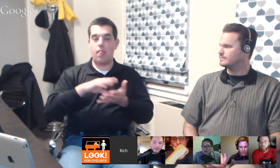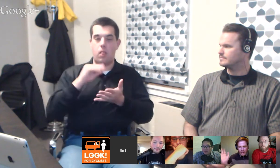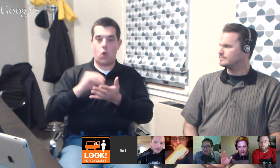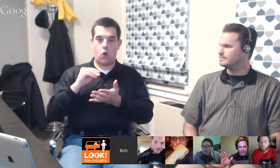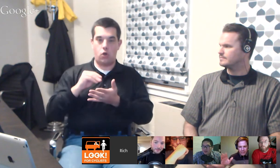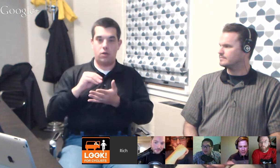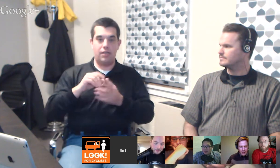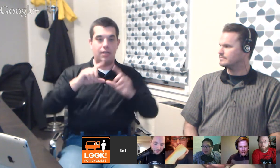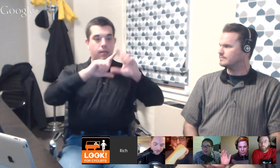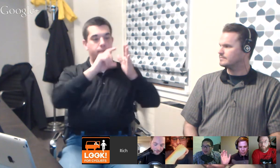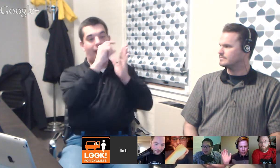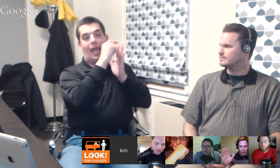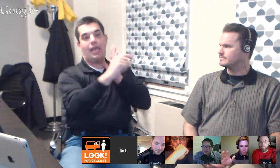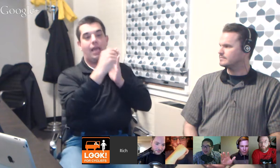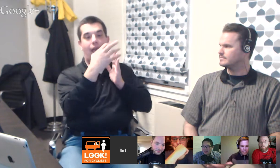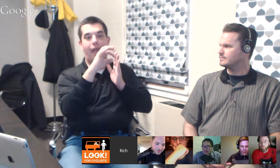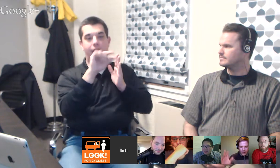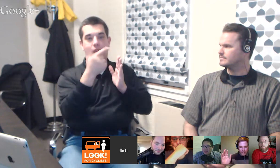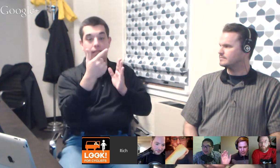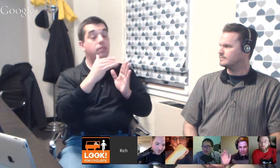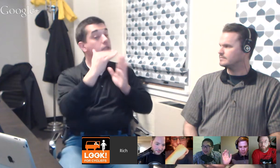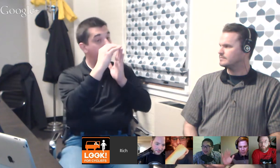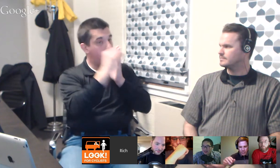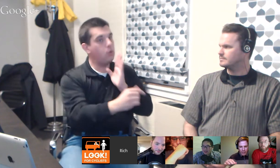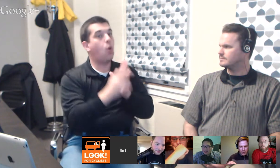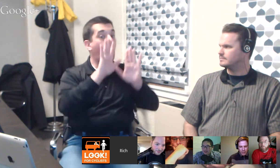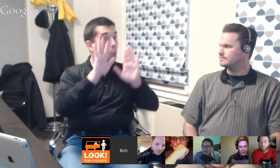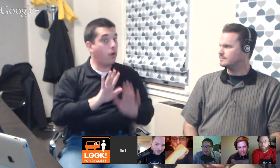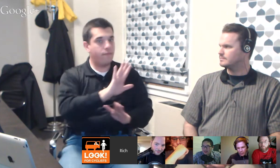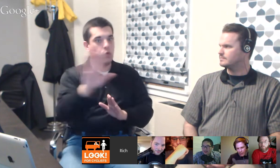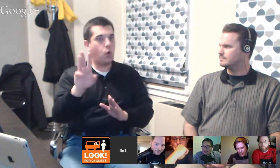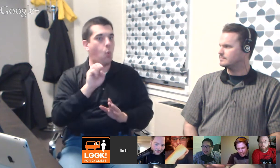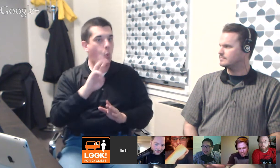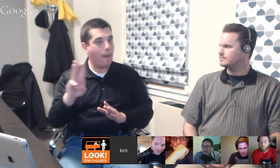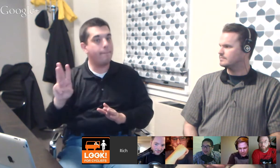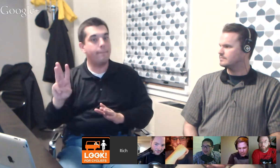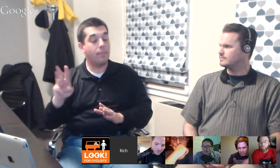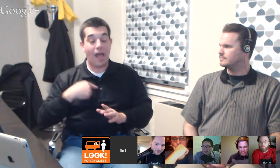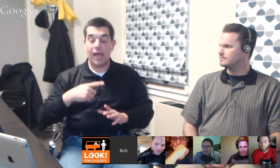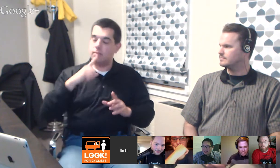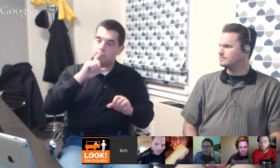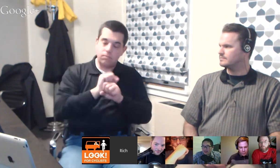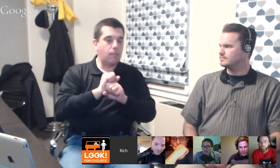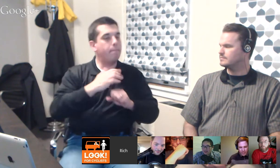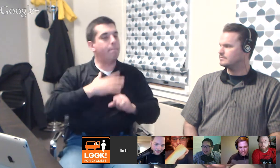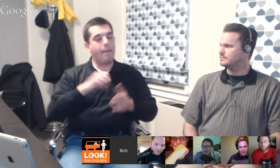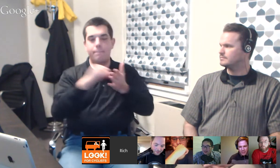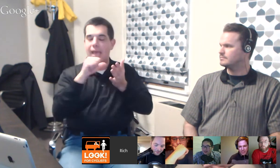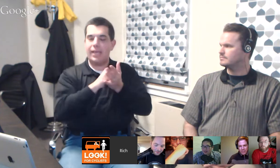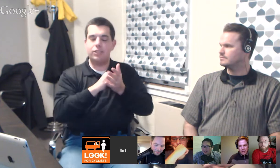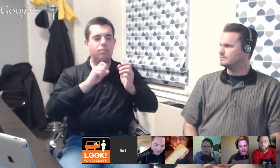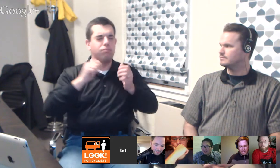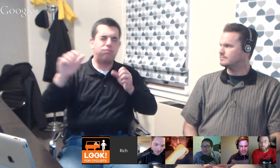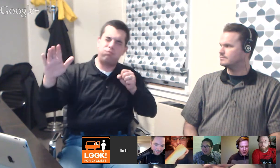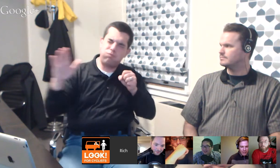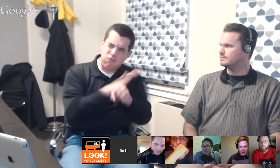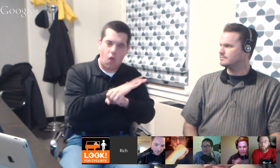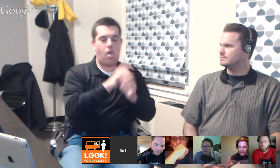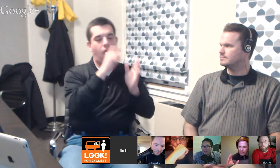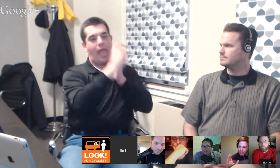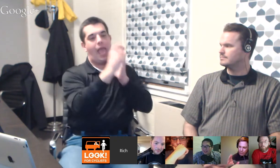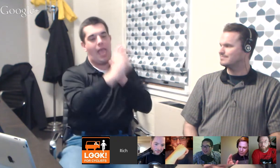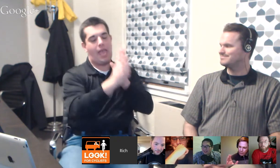you put in headings, and that's really wonderful for your web page. And so I just littered my pages with tons and tons of headings.